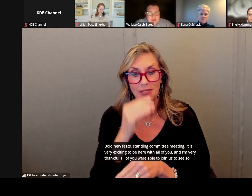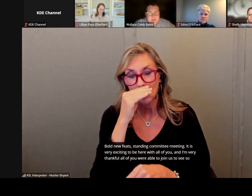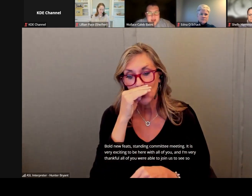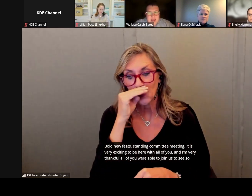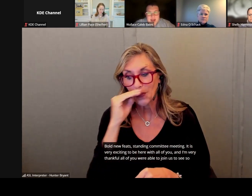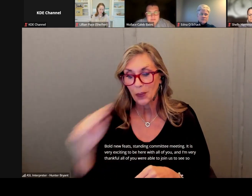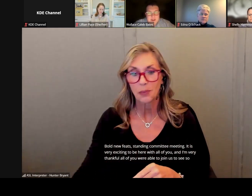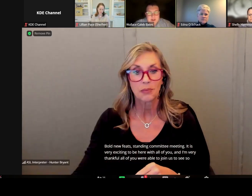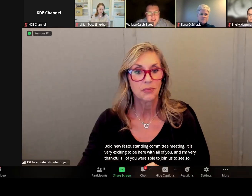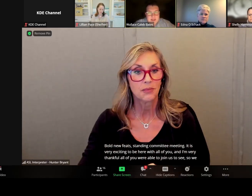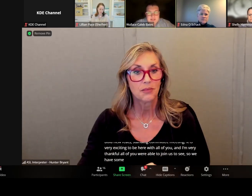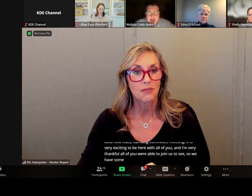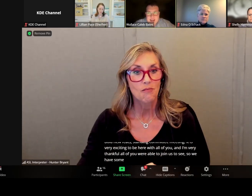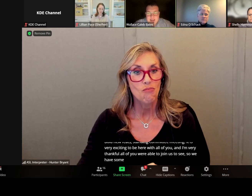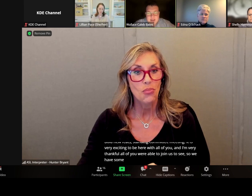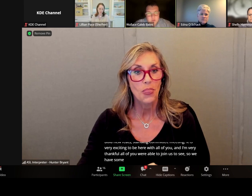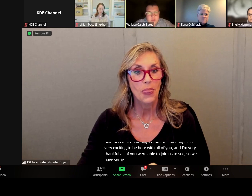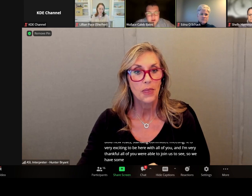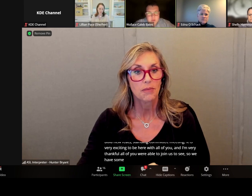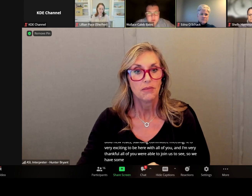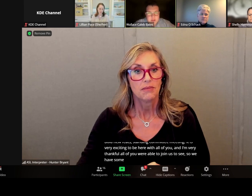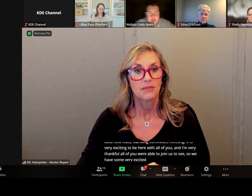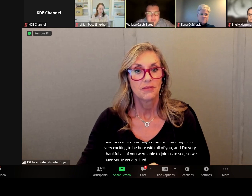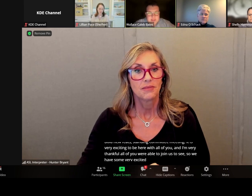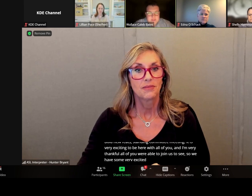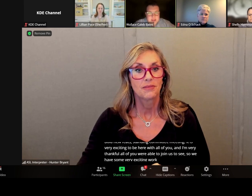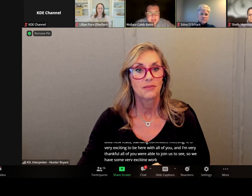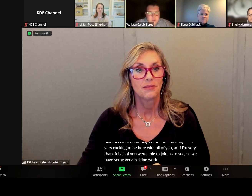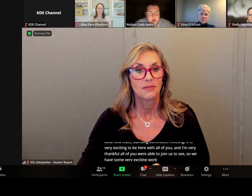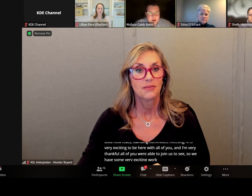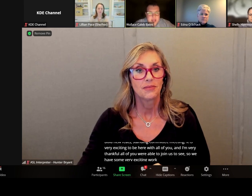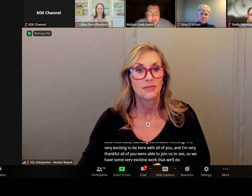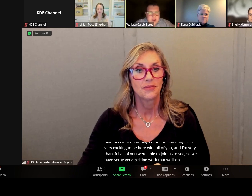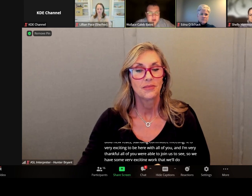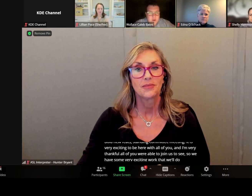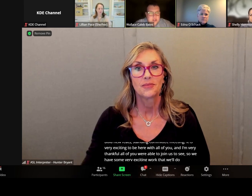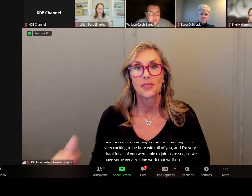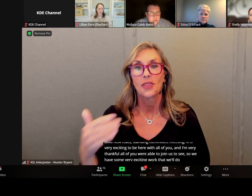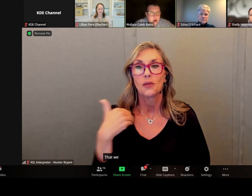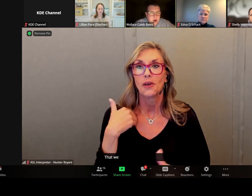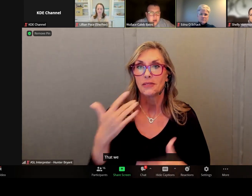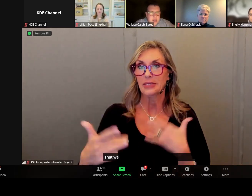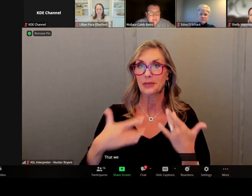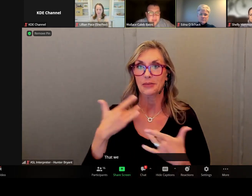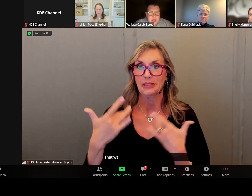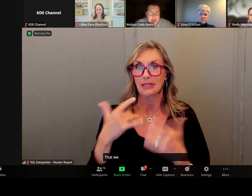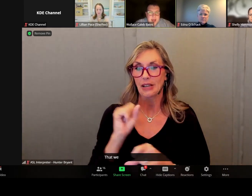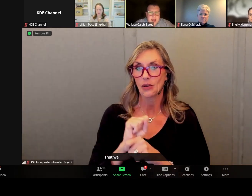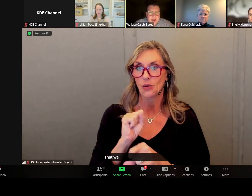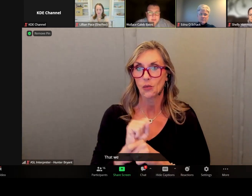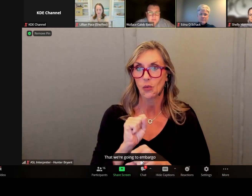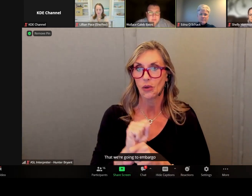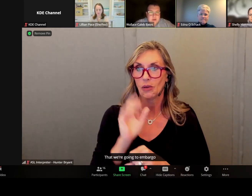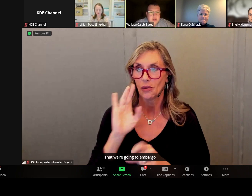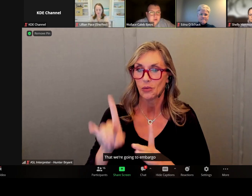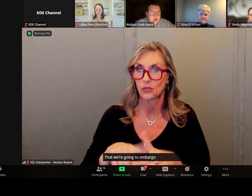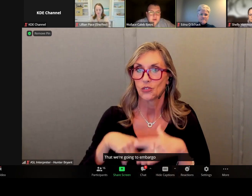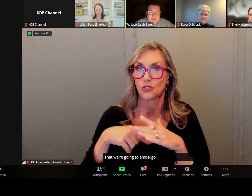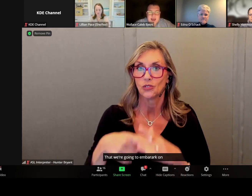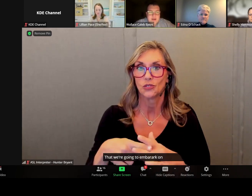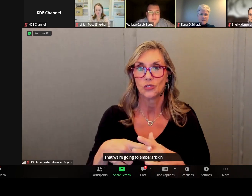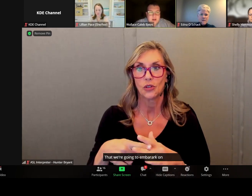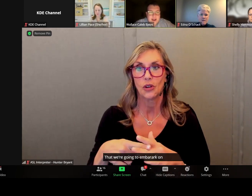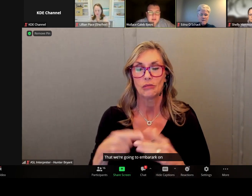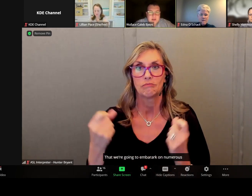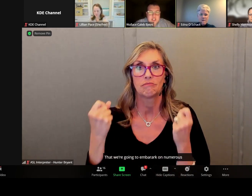some very exciting work that we'll do this evening that we're going to embark on. Numerous